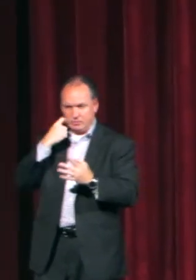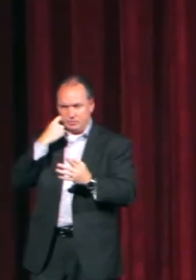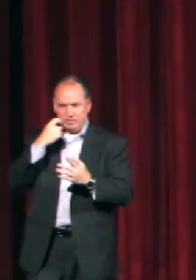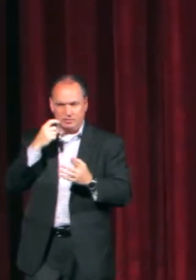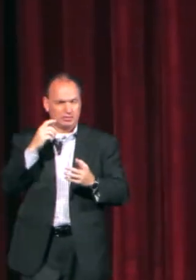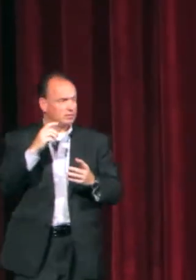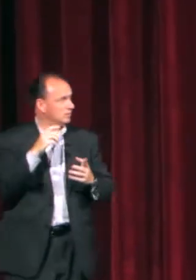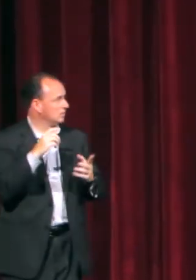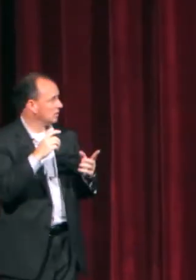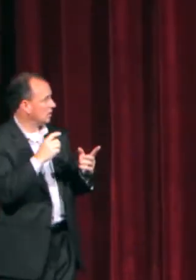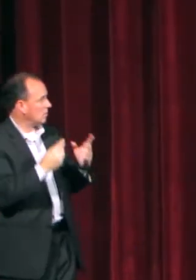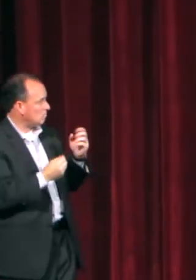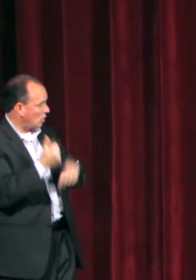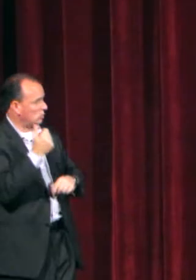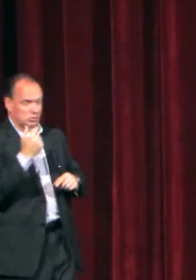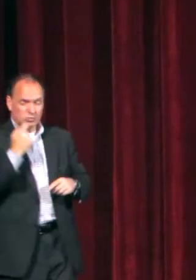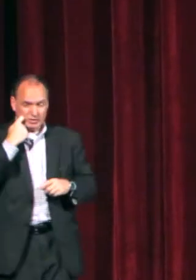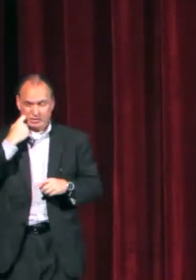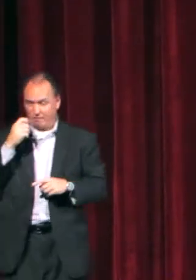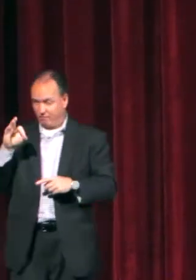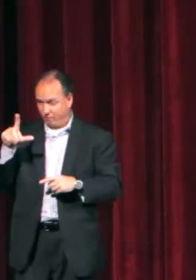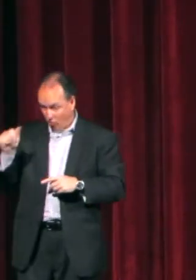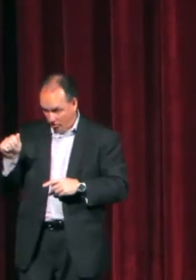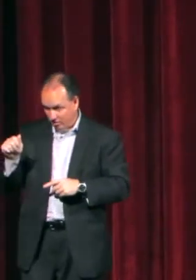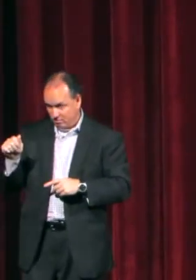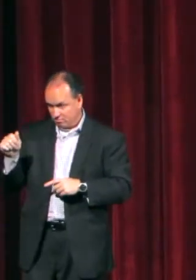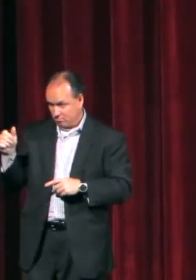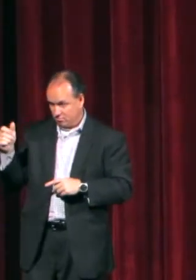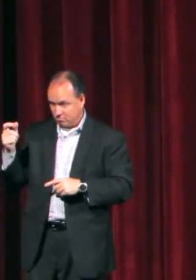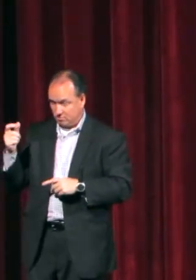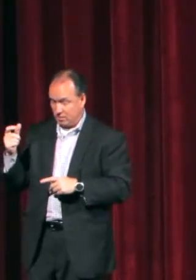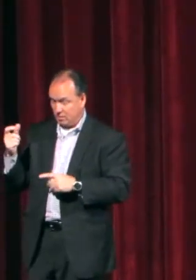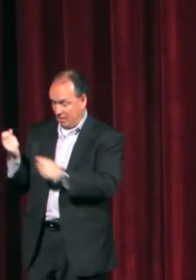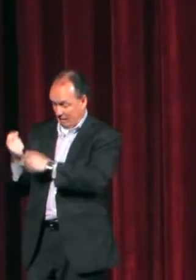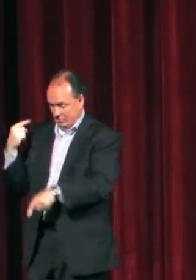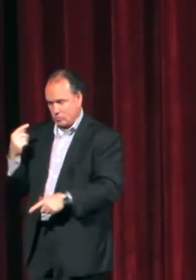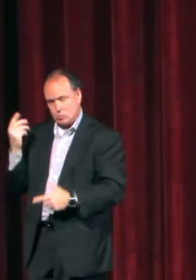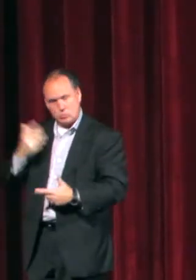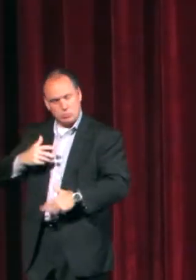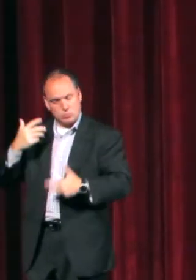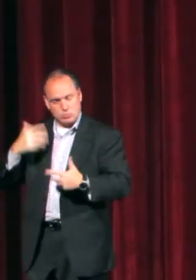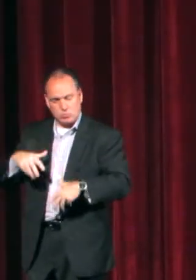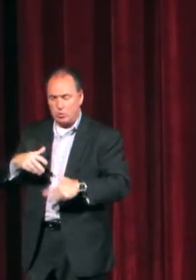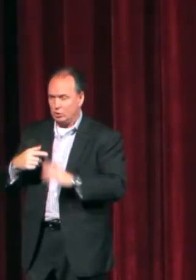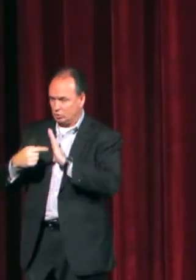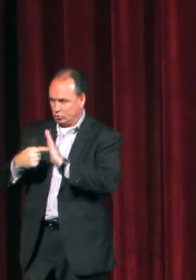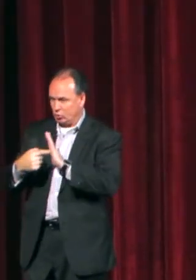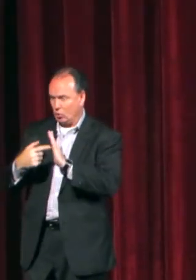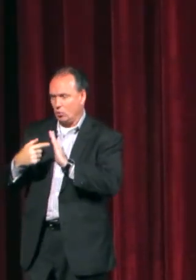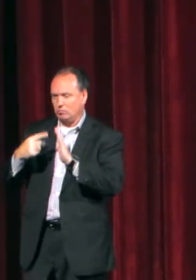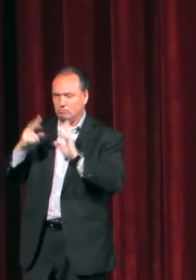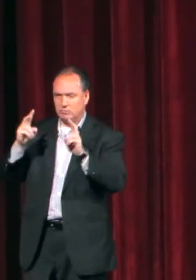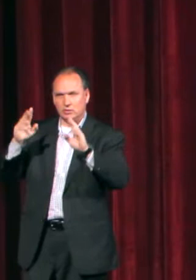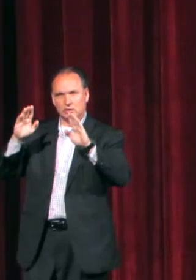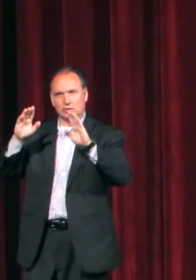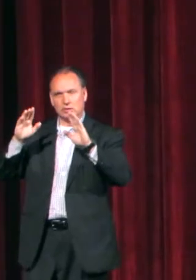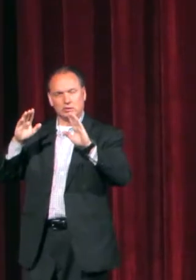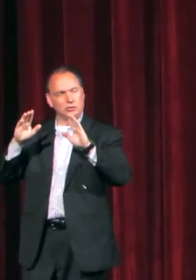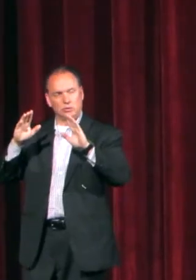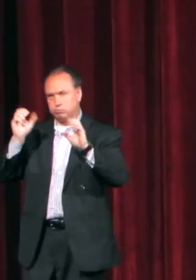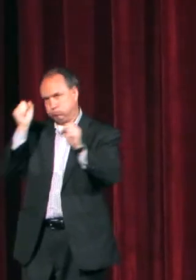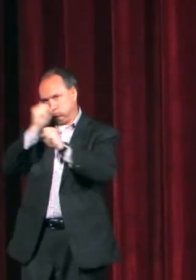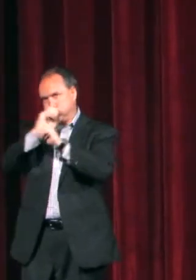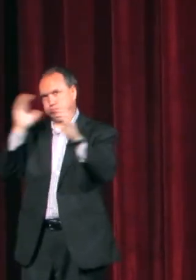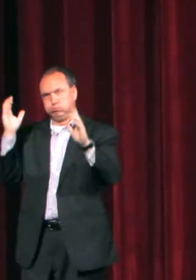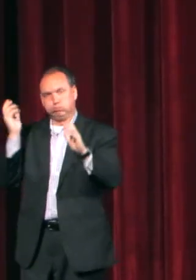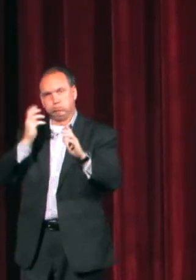Douglas, which is the most recent one in Florida. A lot of those kind of show and paint the picture